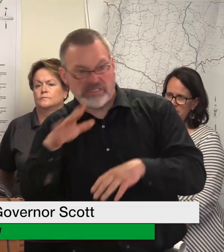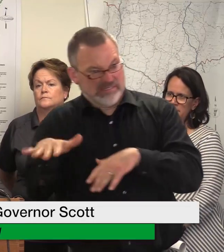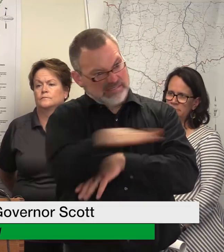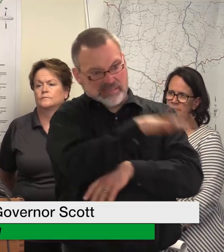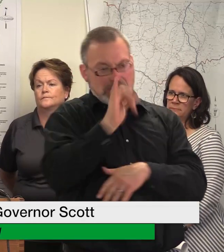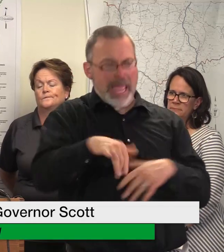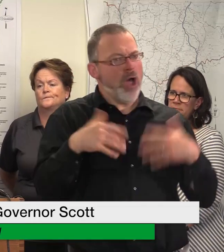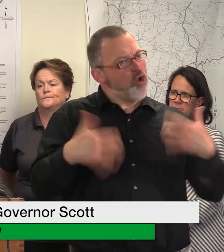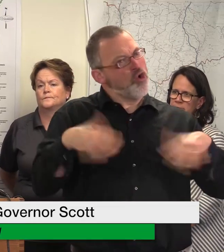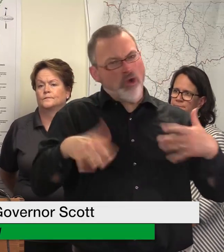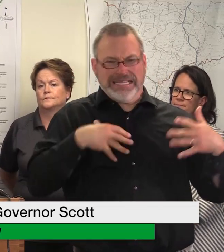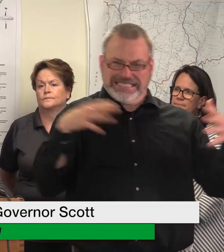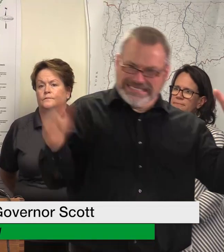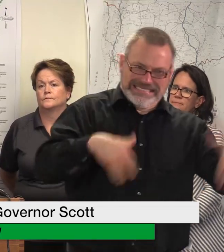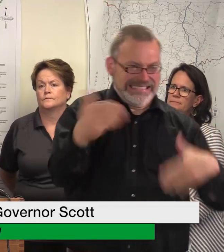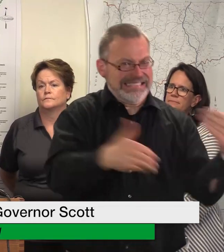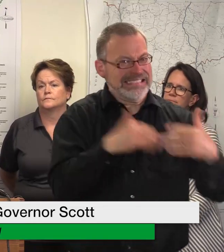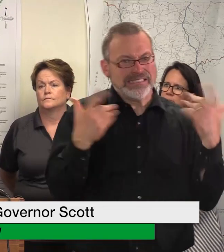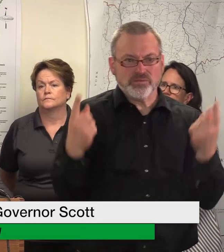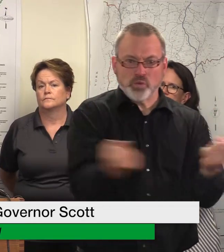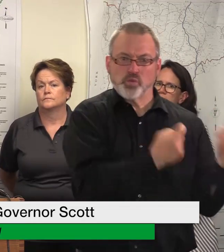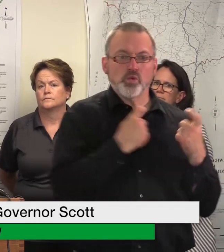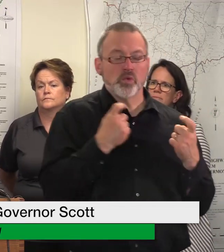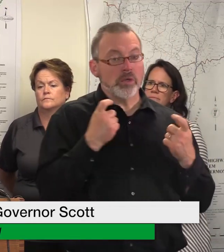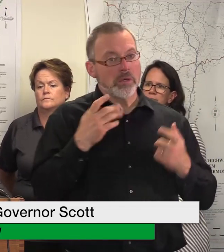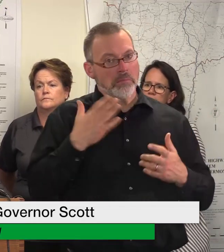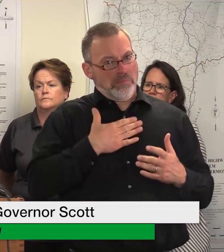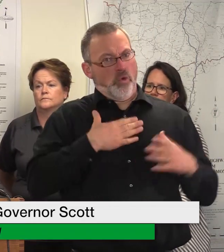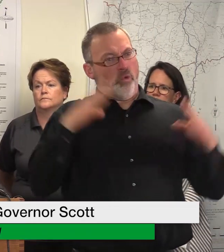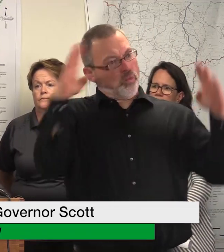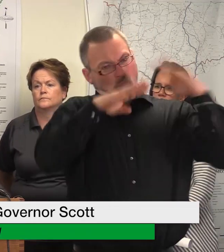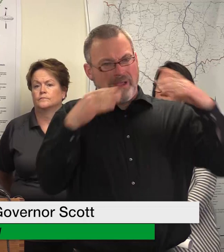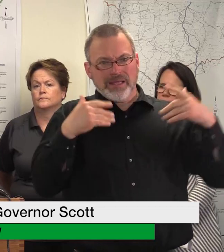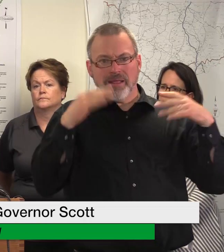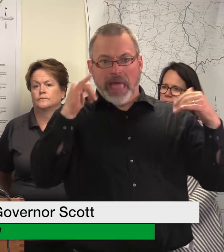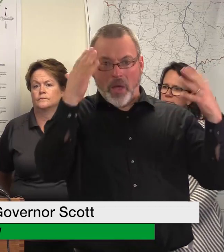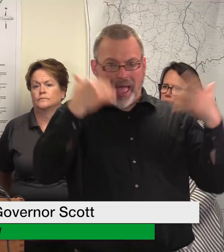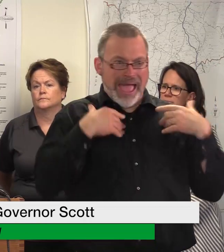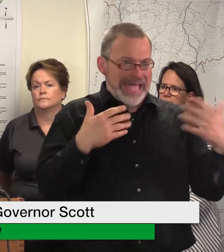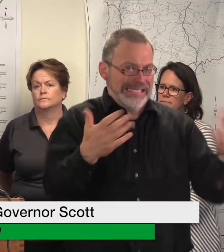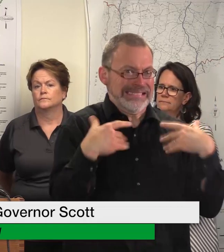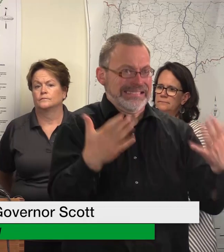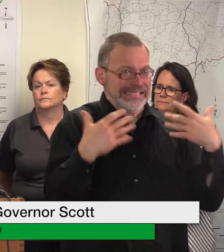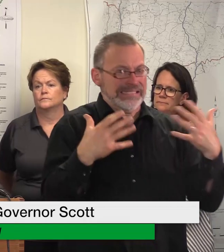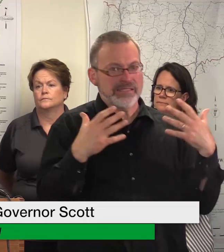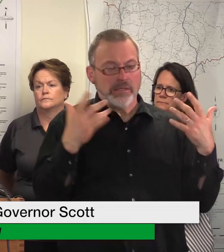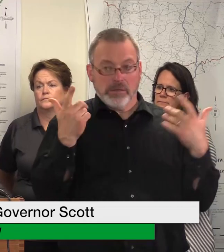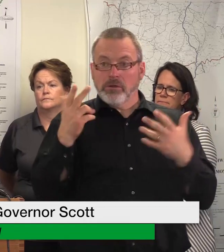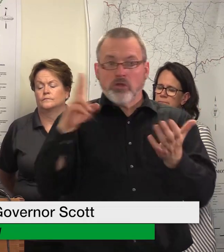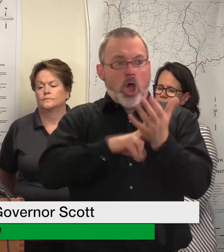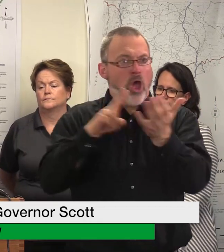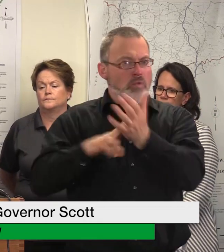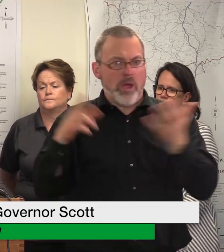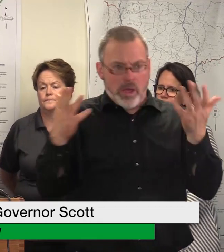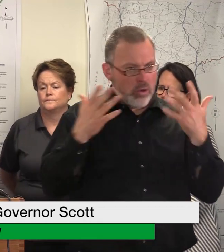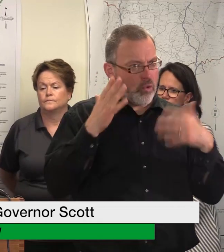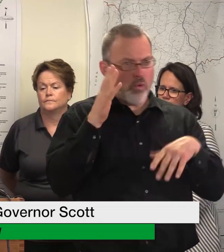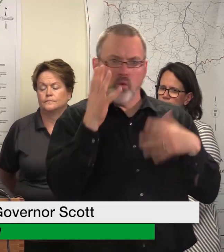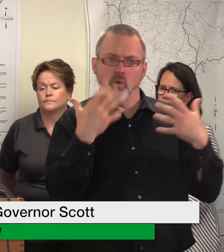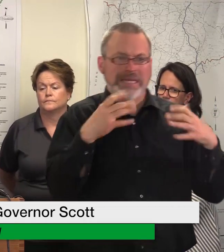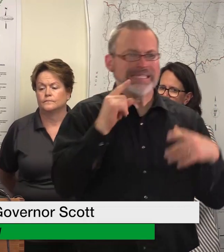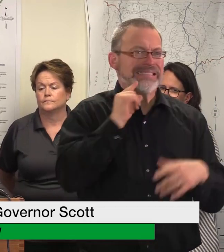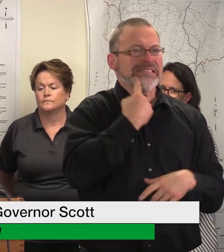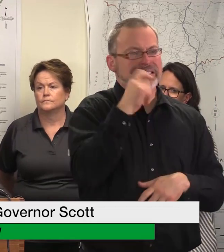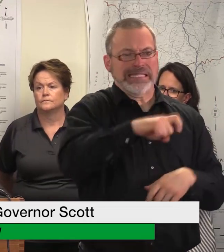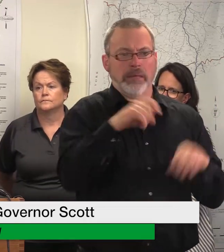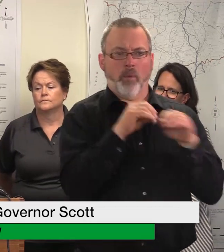concern. It's all hands on deck. All contractors are busy at this point in time. We're doing